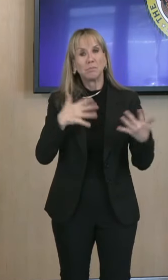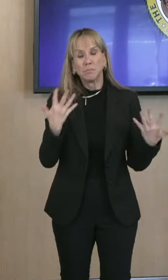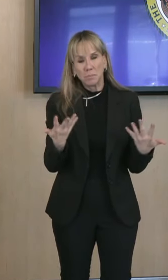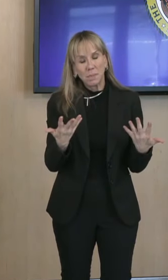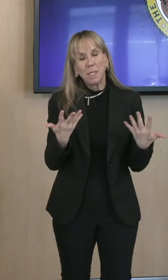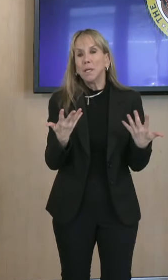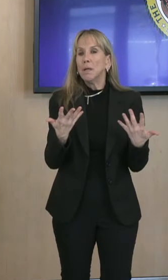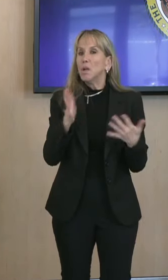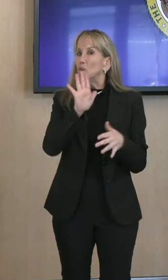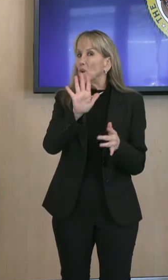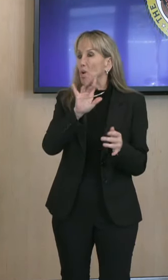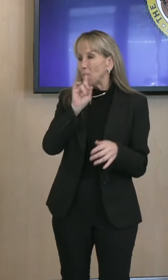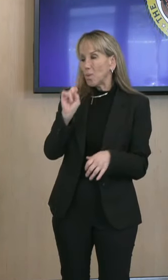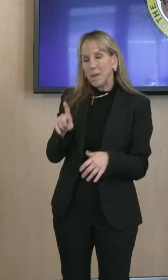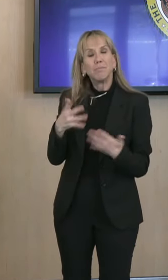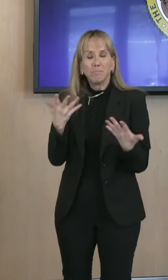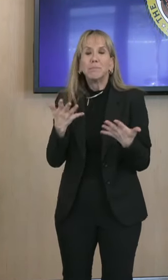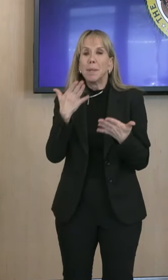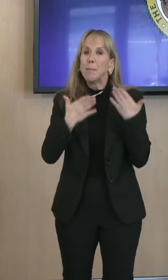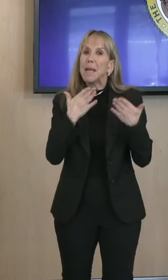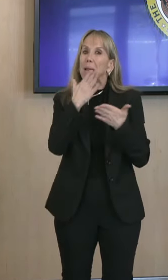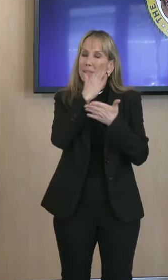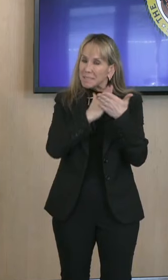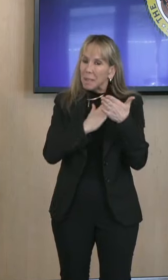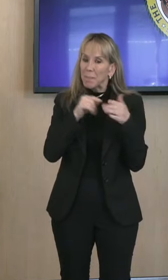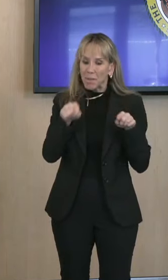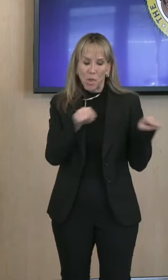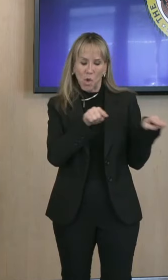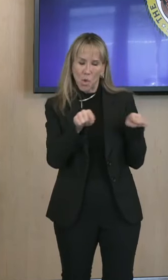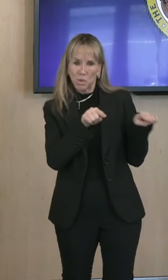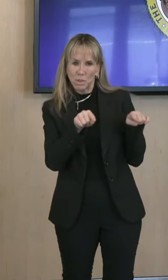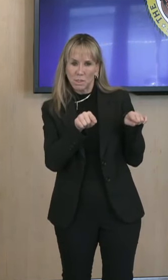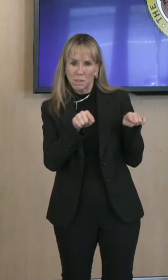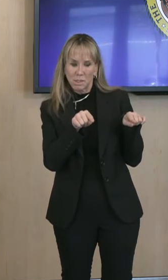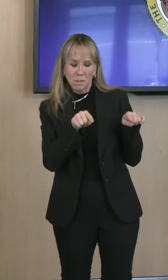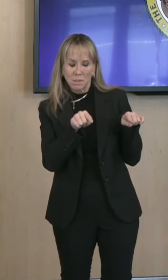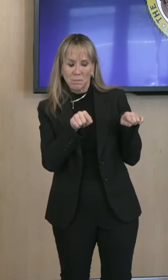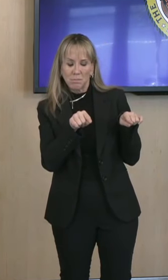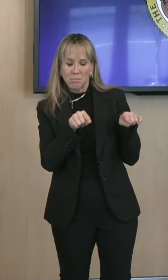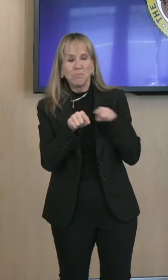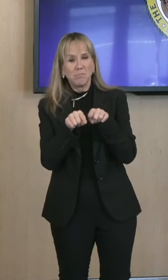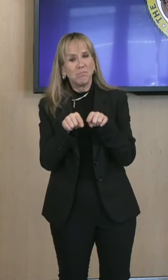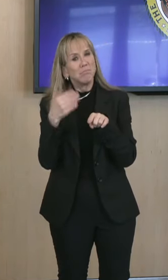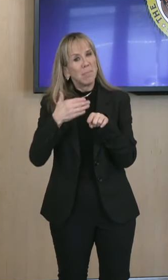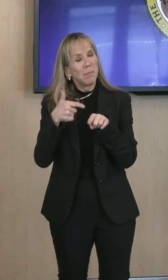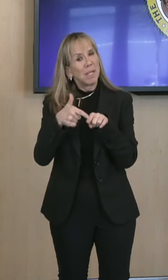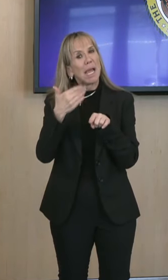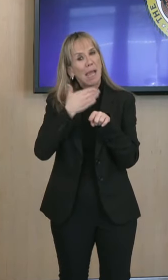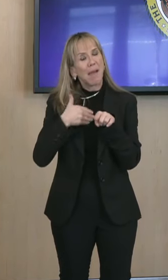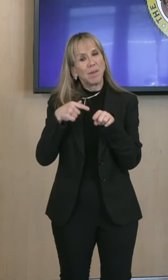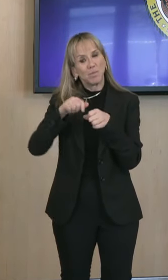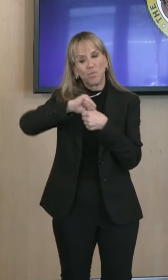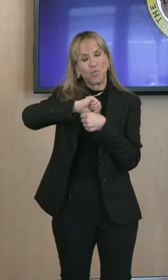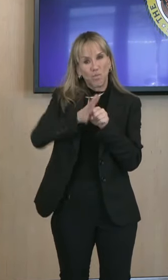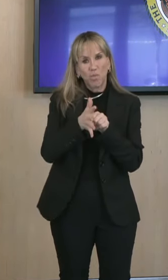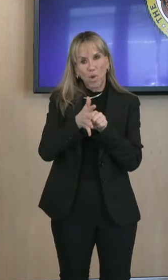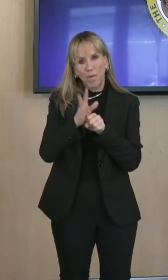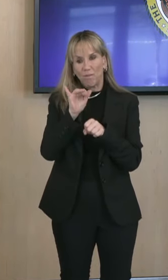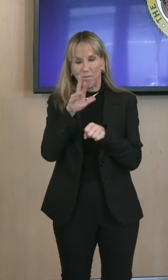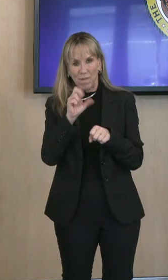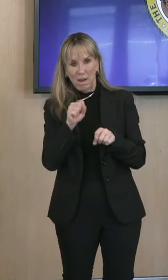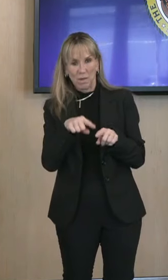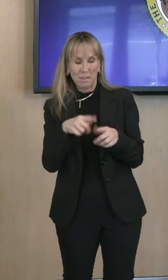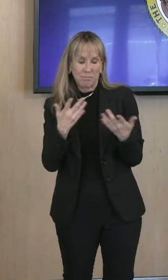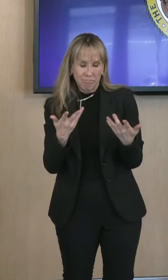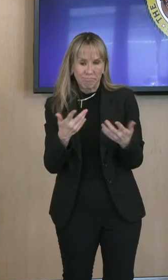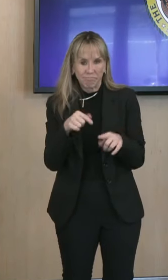very likely that some of those ILI cases include individuals who have coronavirus, which is part